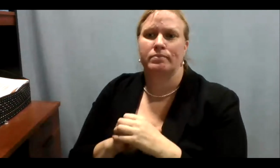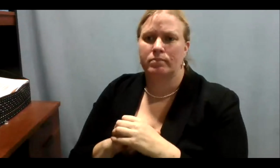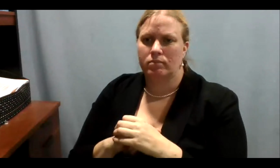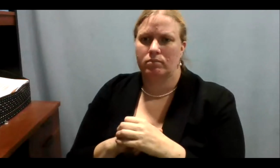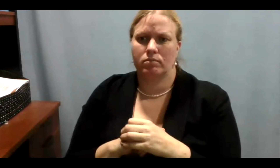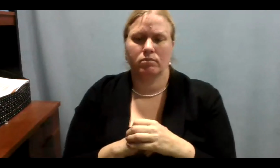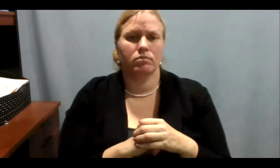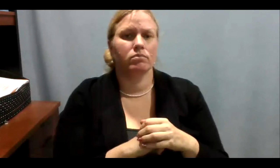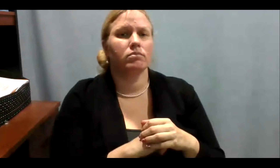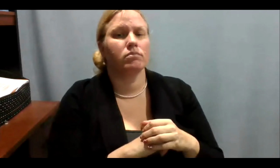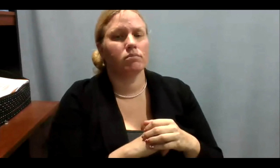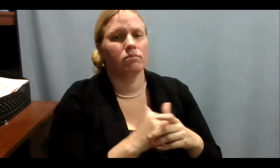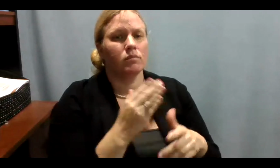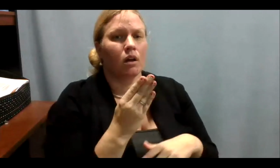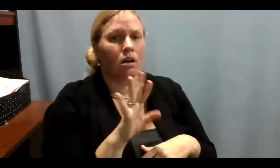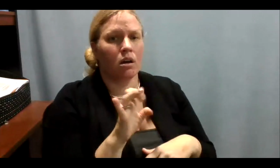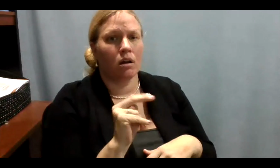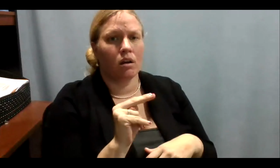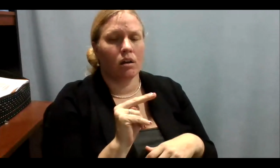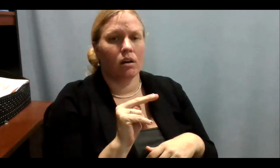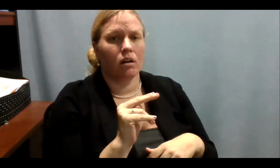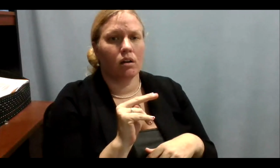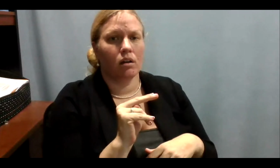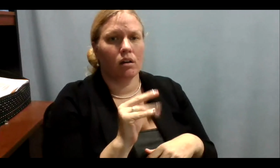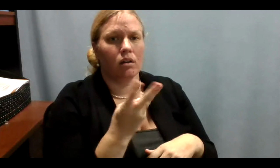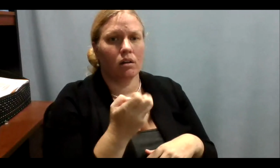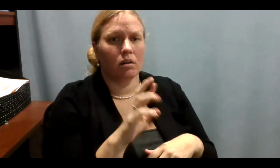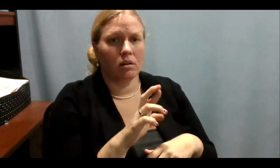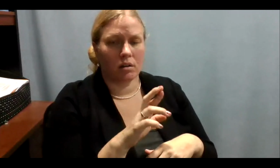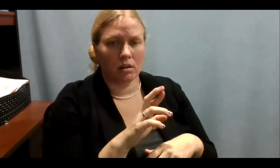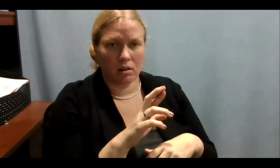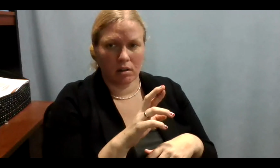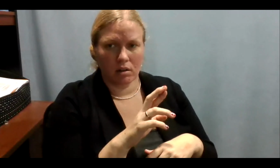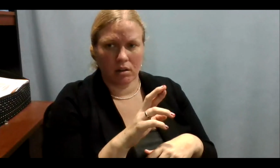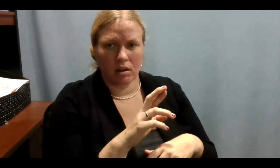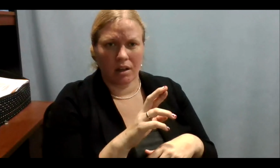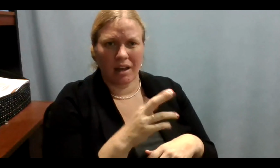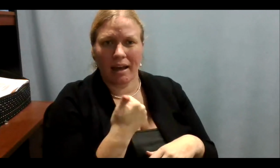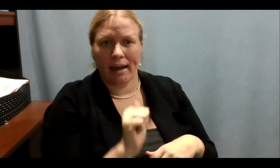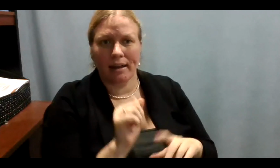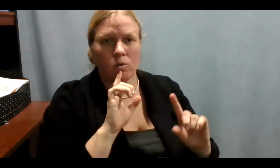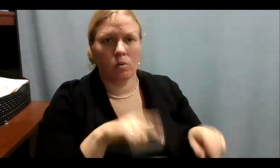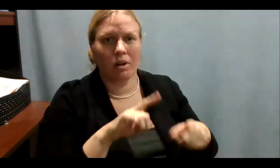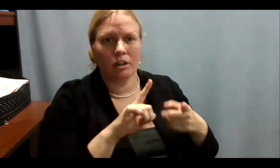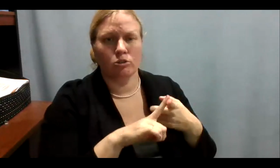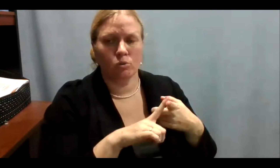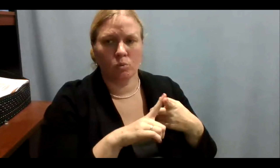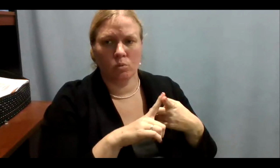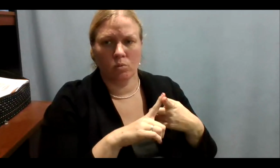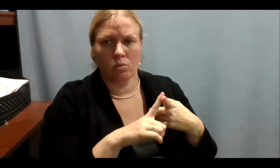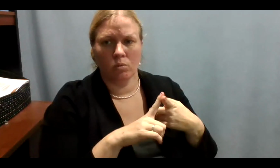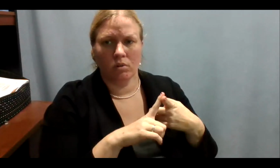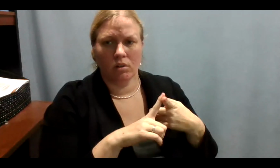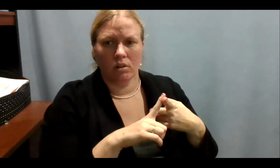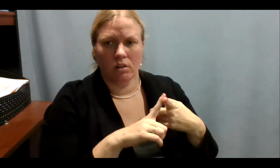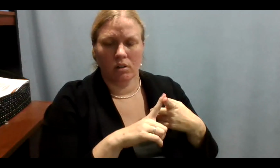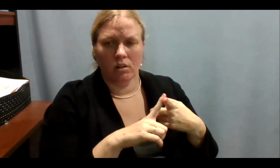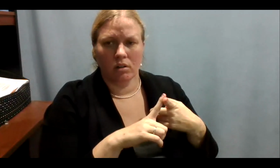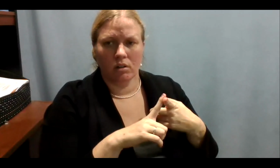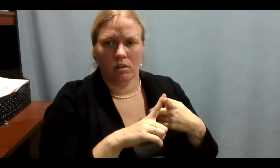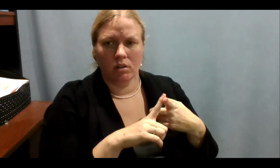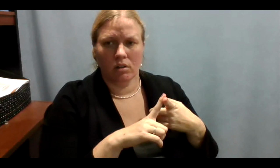And I also have a question for the mayor, also on schools. I don't know if you have any reaction to the, it was reported that